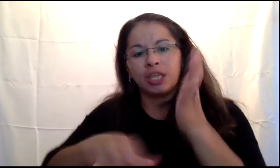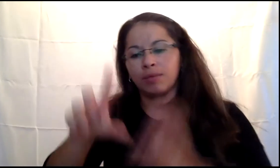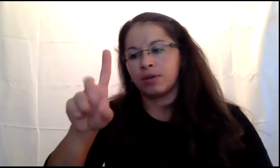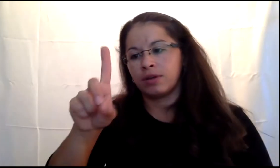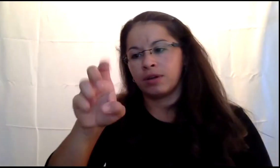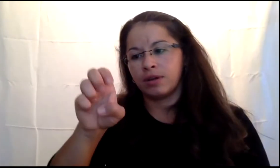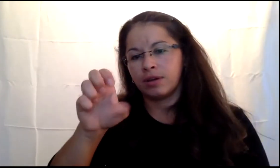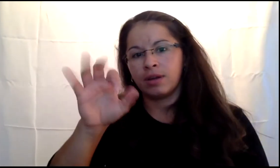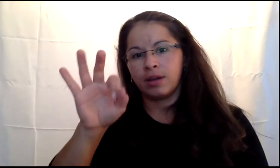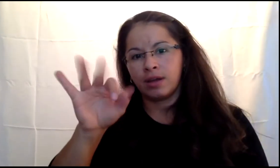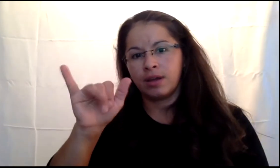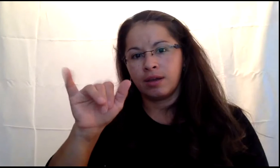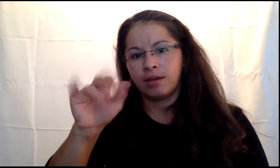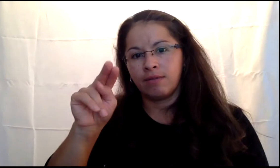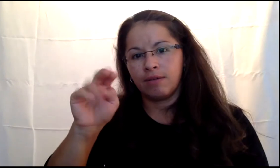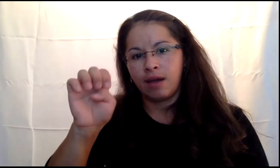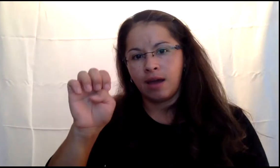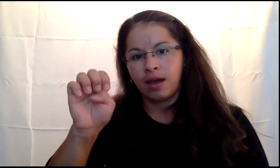a national advocacy group